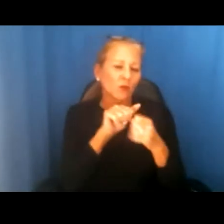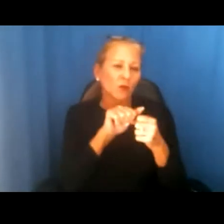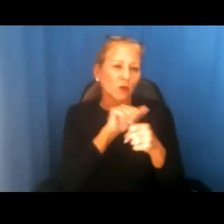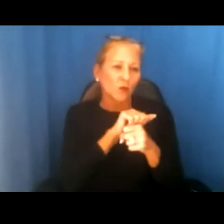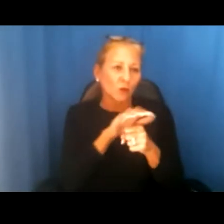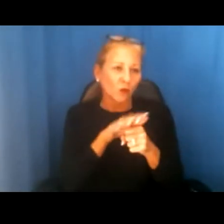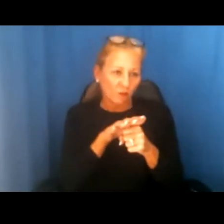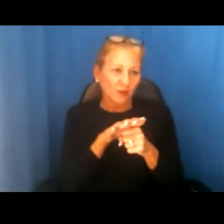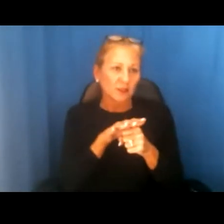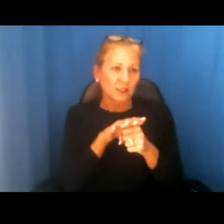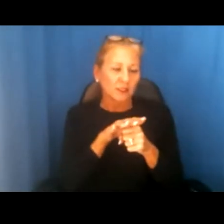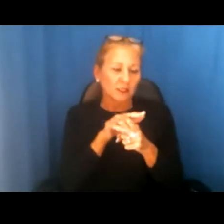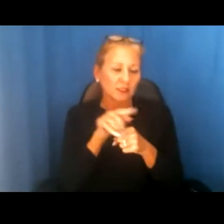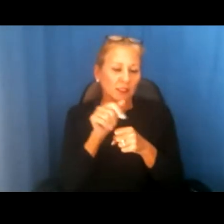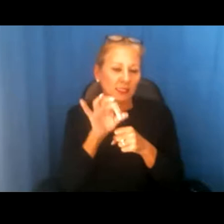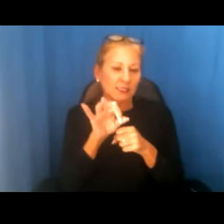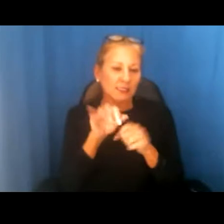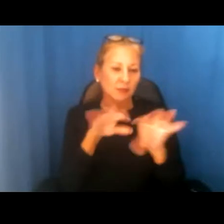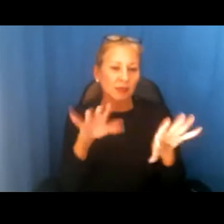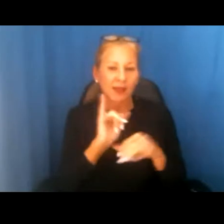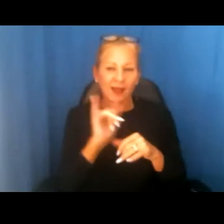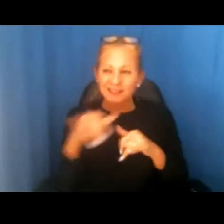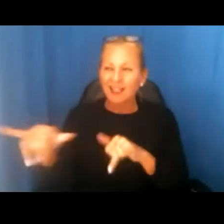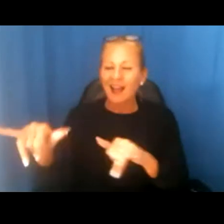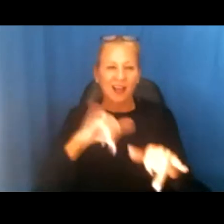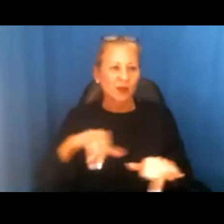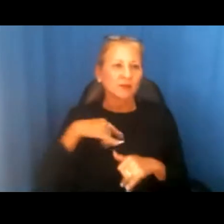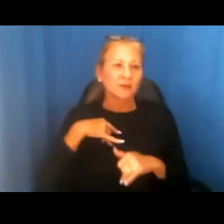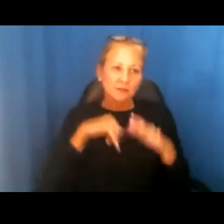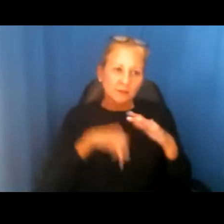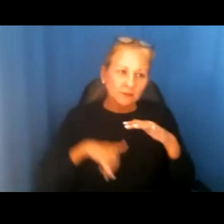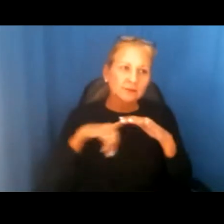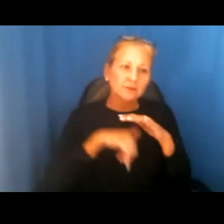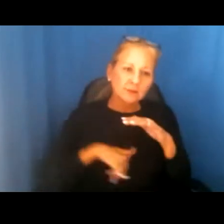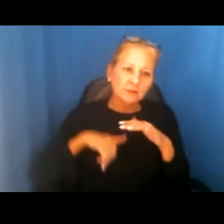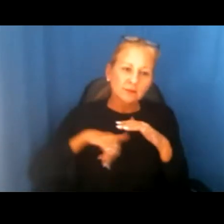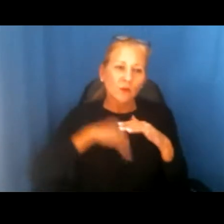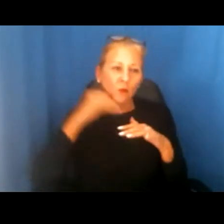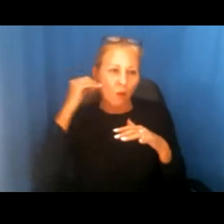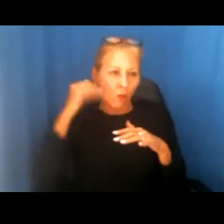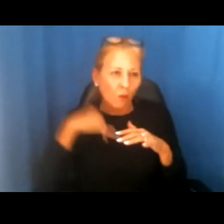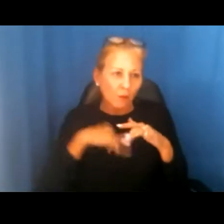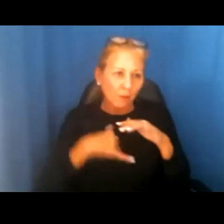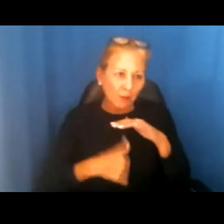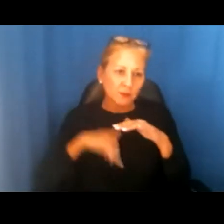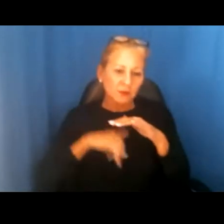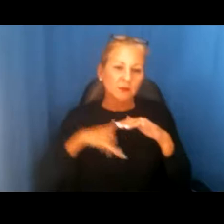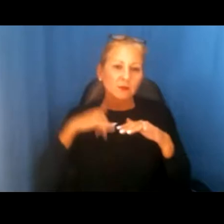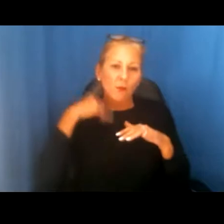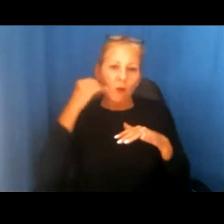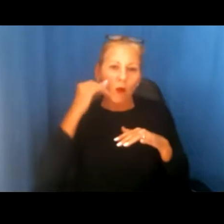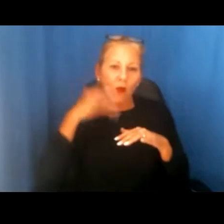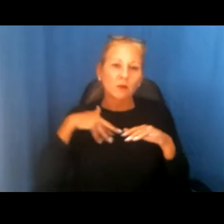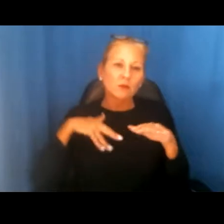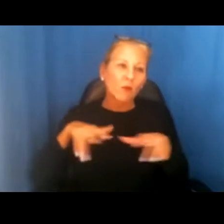Like so many of you, I've been staying at home here in my basement and been walking around my neighborhood